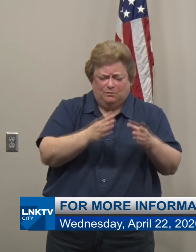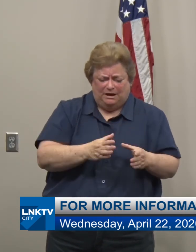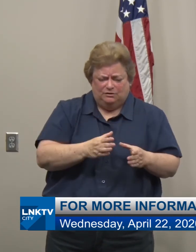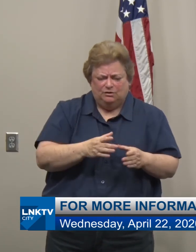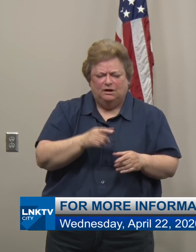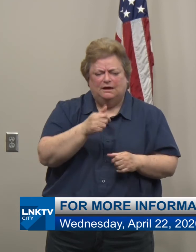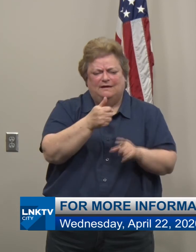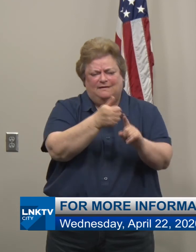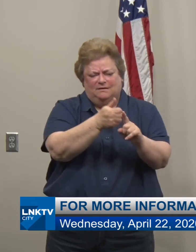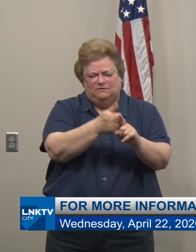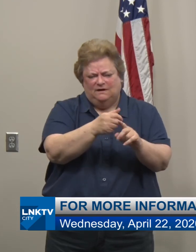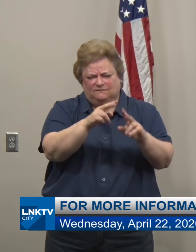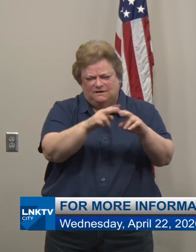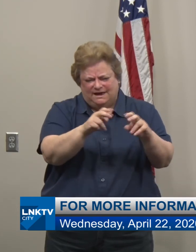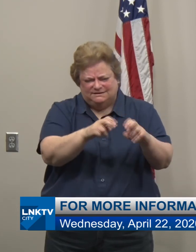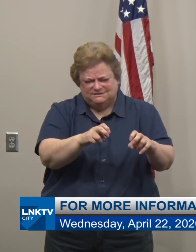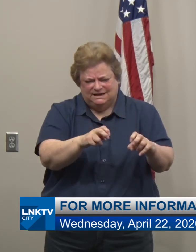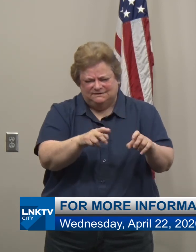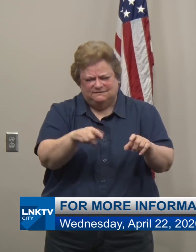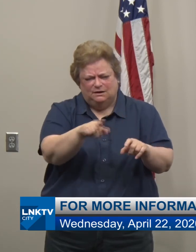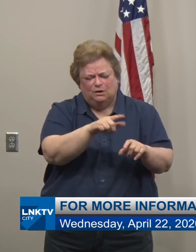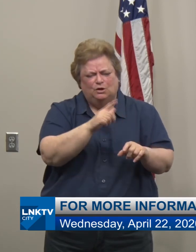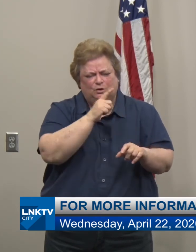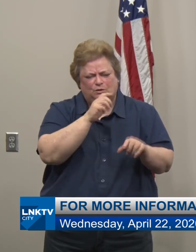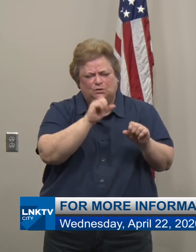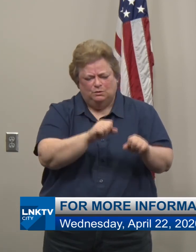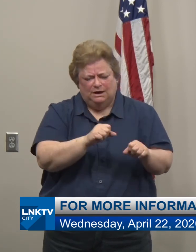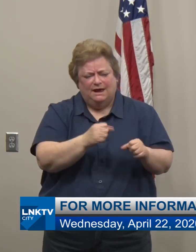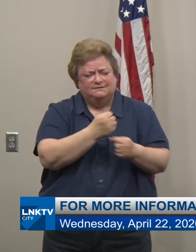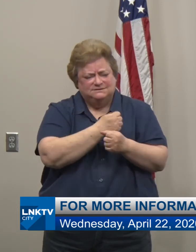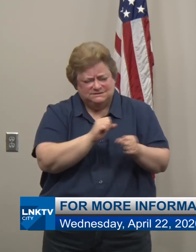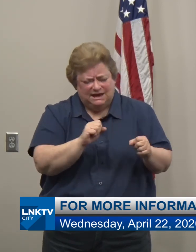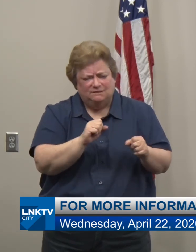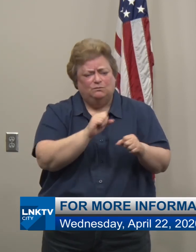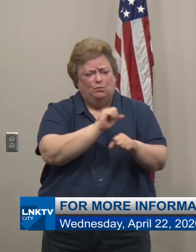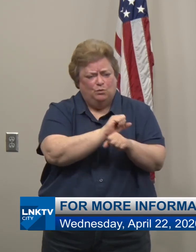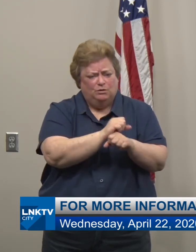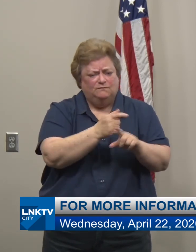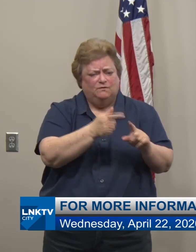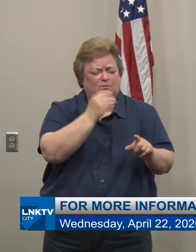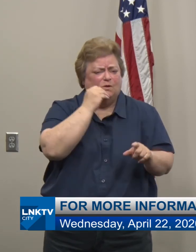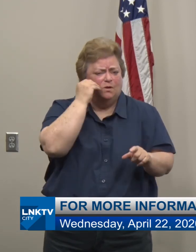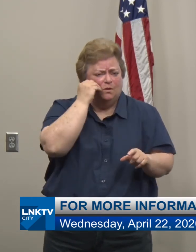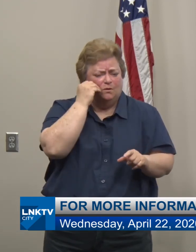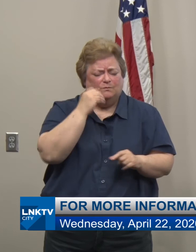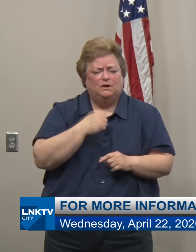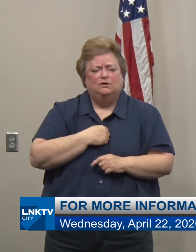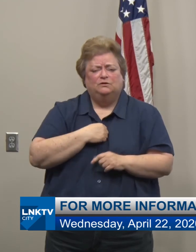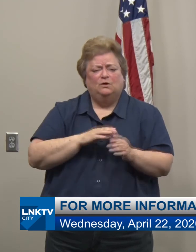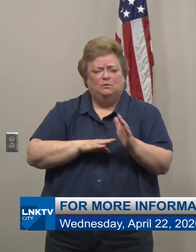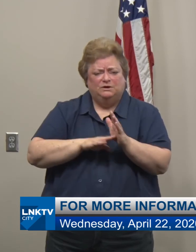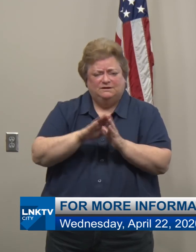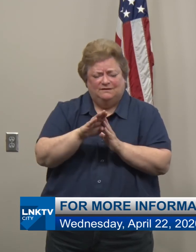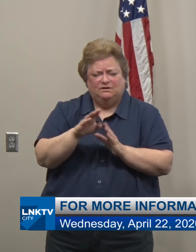their operations. Who could safely and productively work from home? And we started to work and developed a